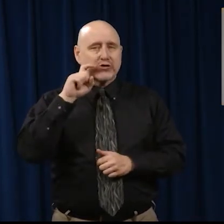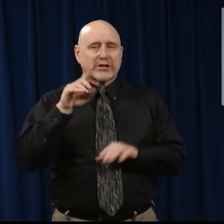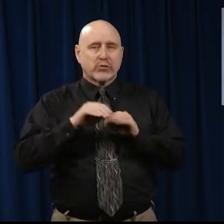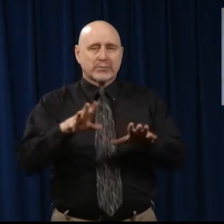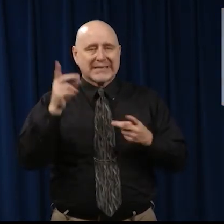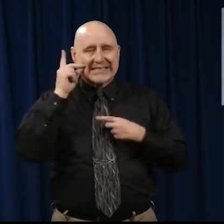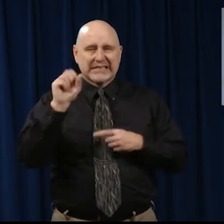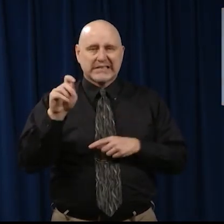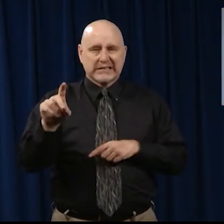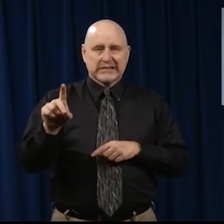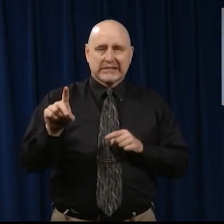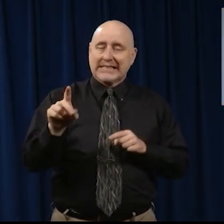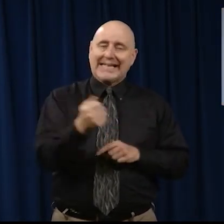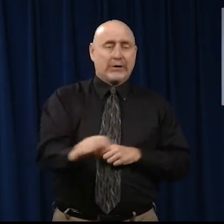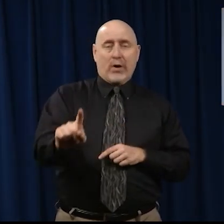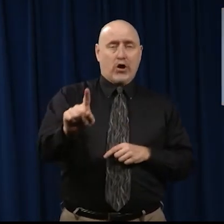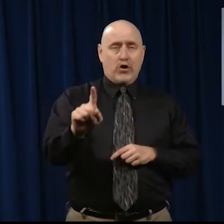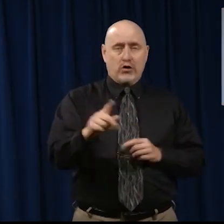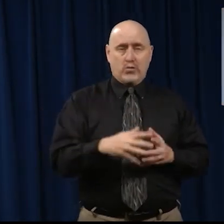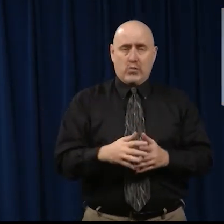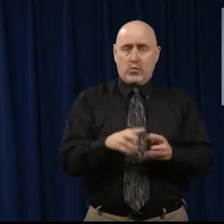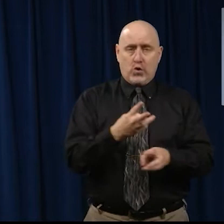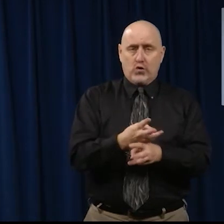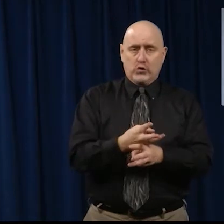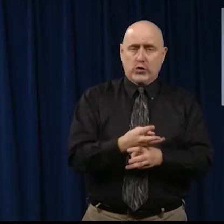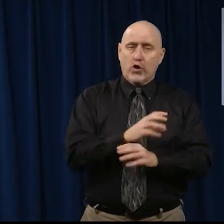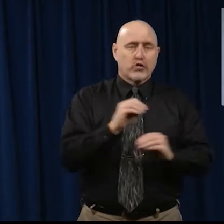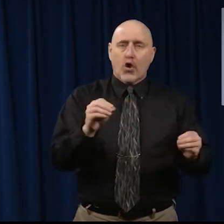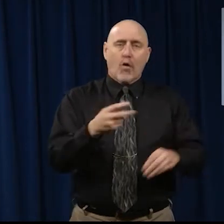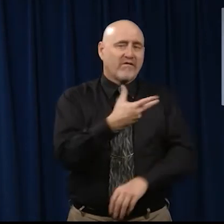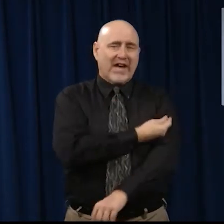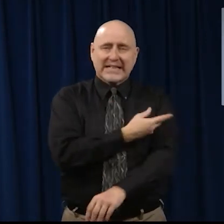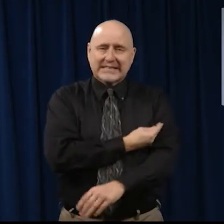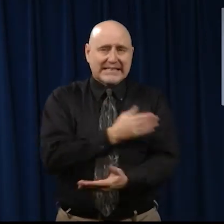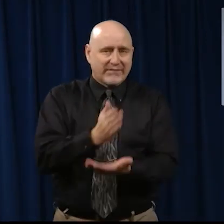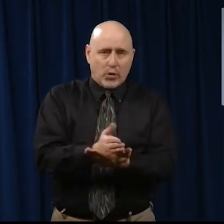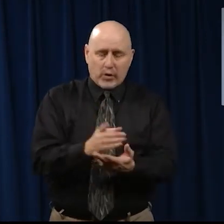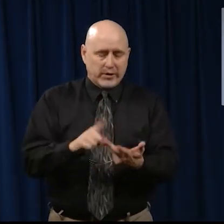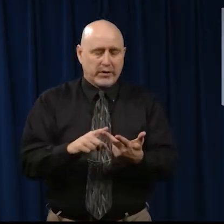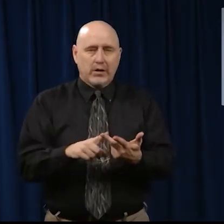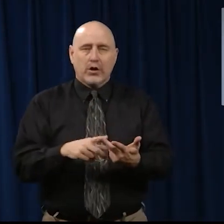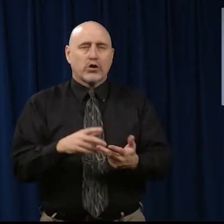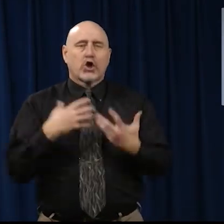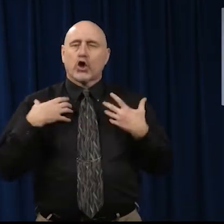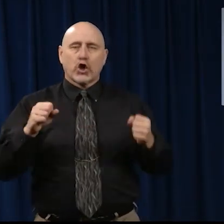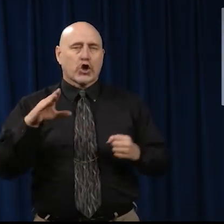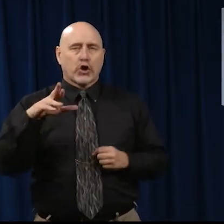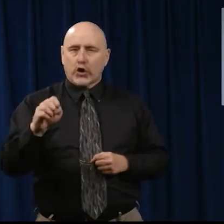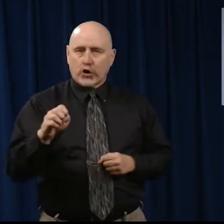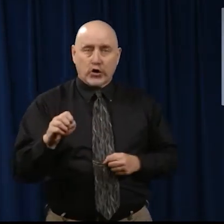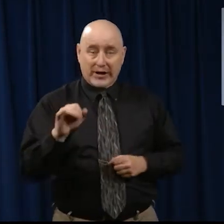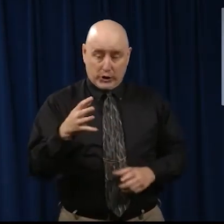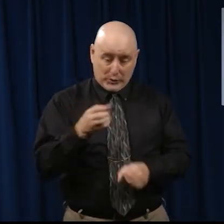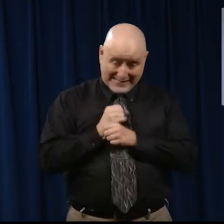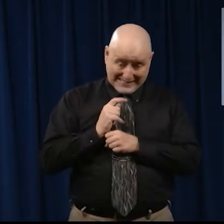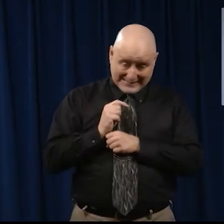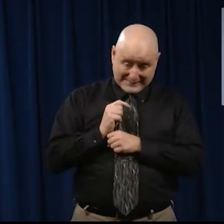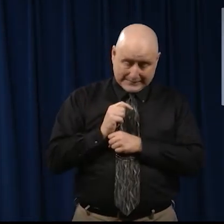common sexually transmitted disease anywhere. There is no vaccine for it. There is no cure for it. If you get